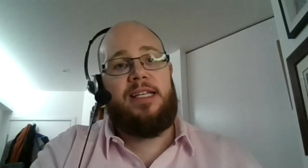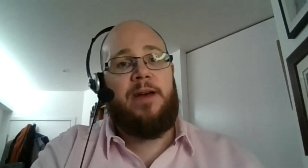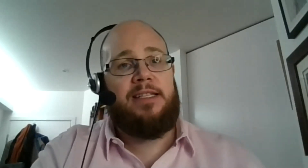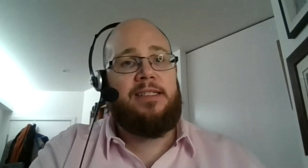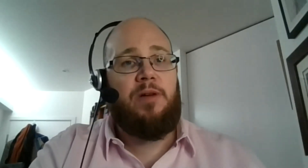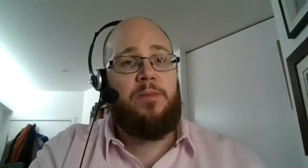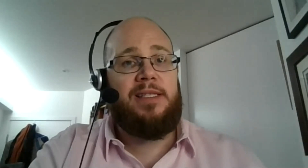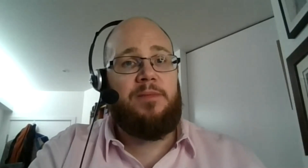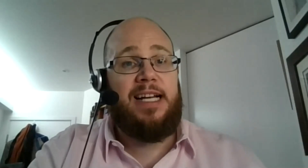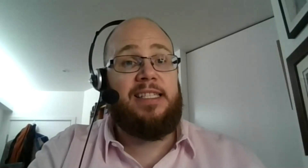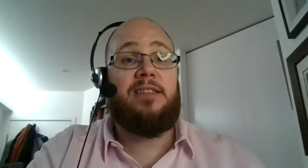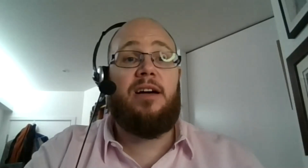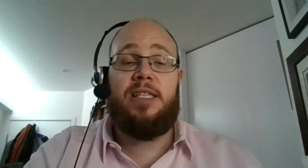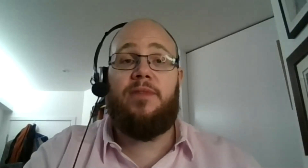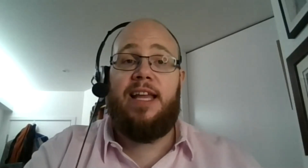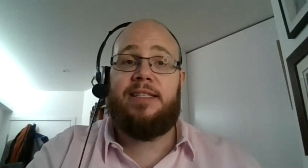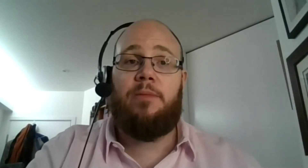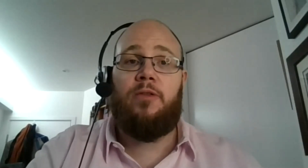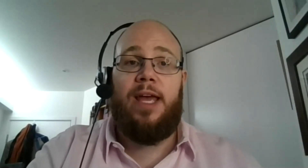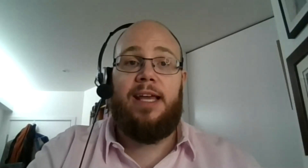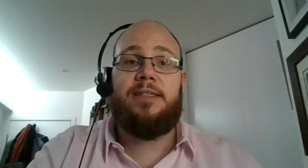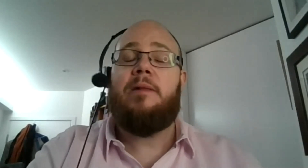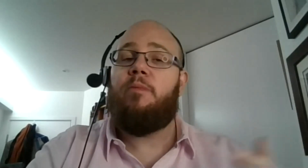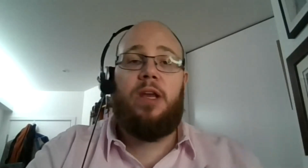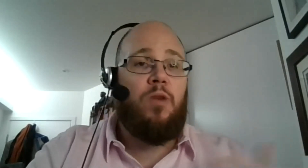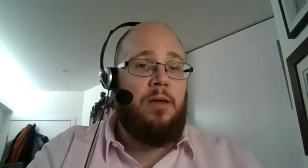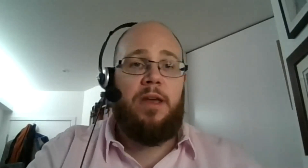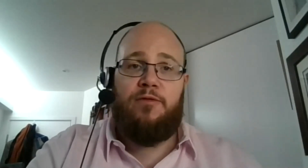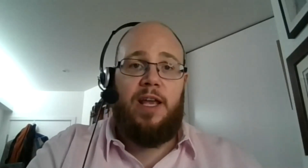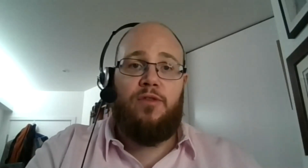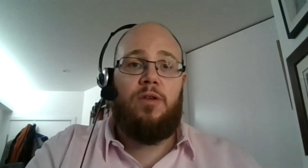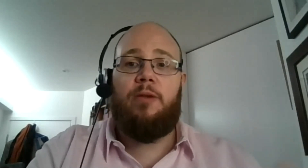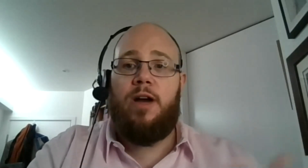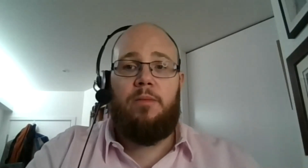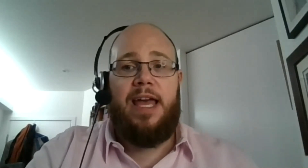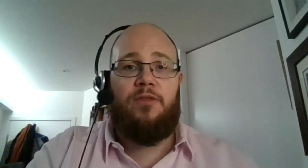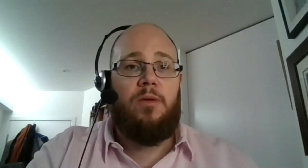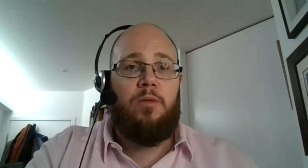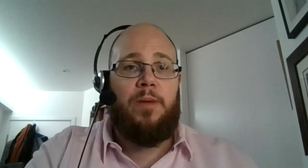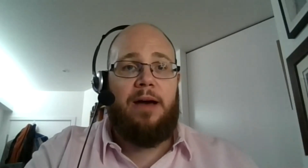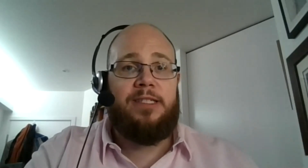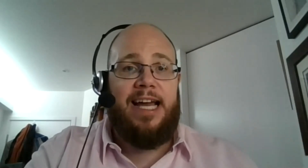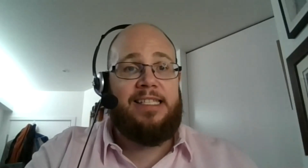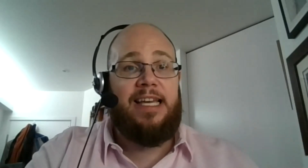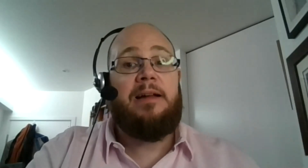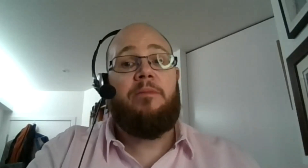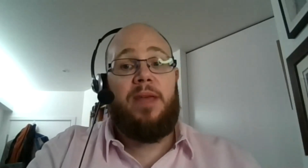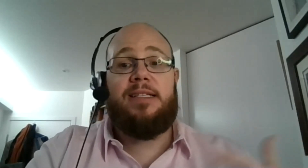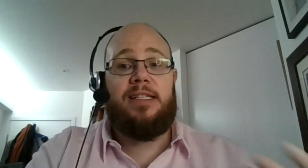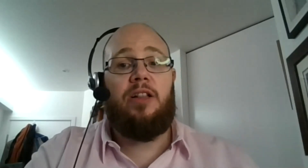expect us to open some testing sites over the next couple of weeks. But it won't be a free-for-all, and it won't be everyone will be able to get it, because there's a lot